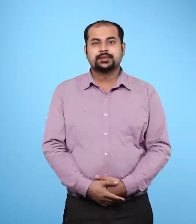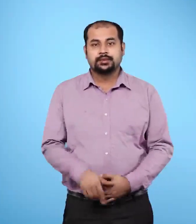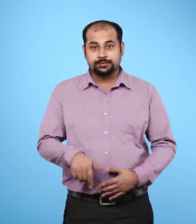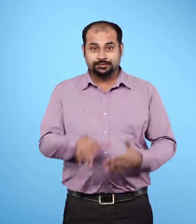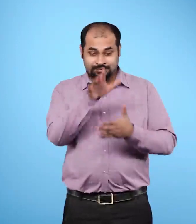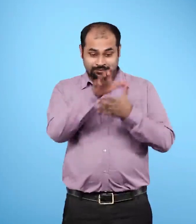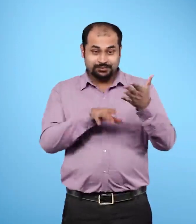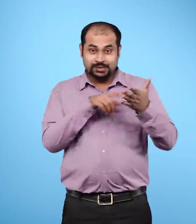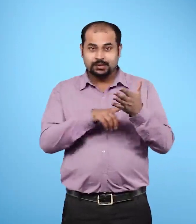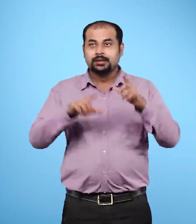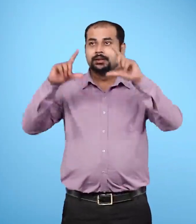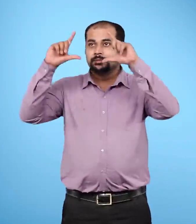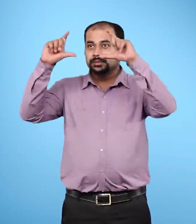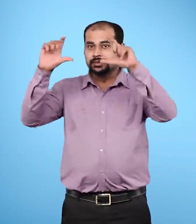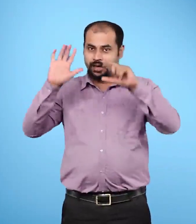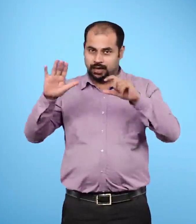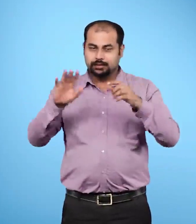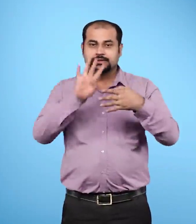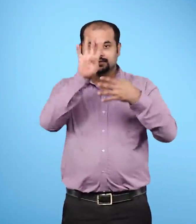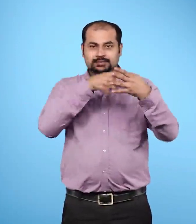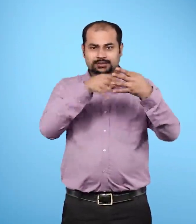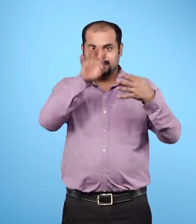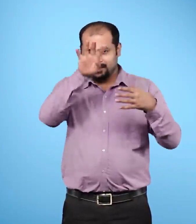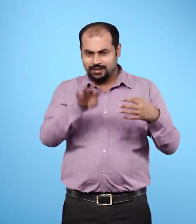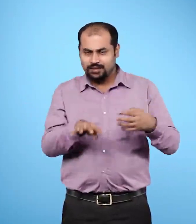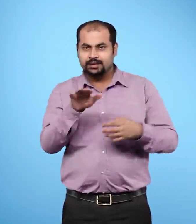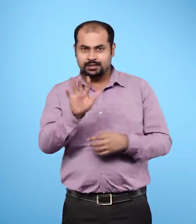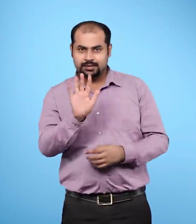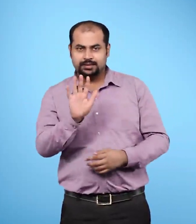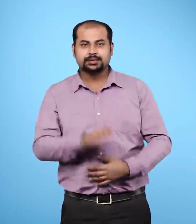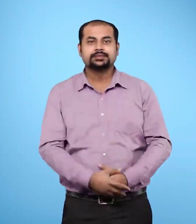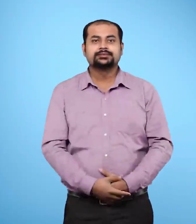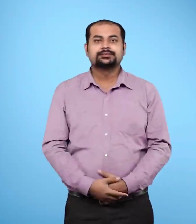This page has a picture and a table with 3 columns.